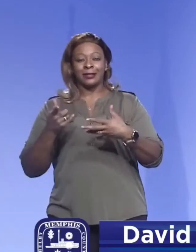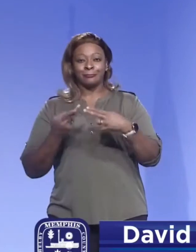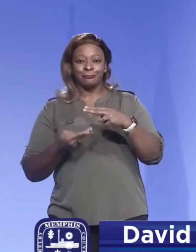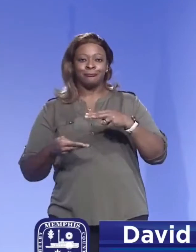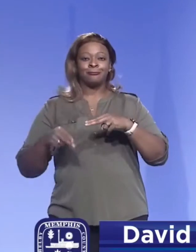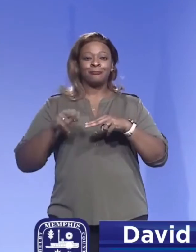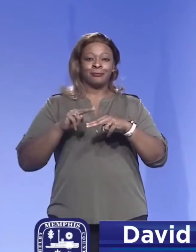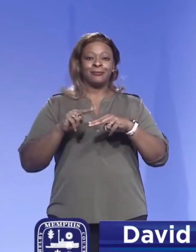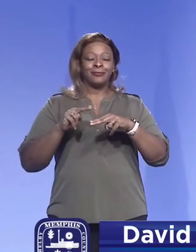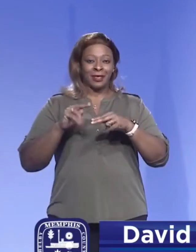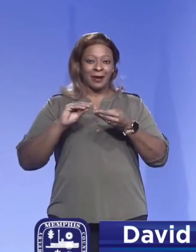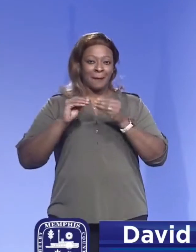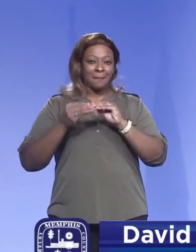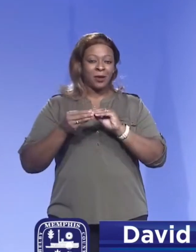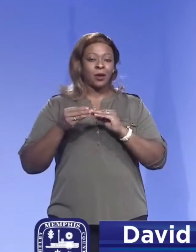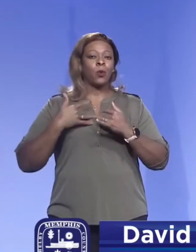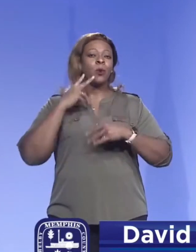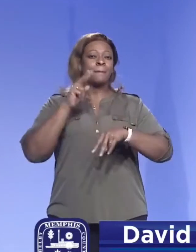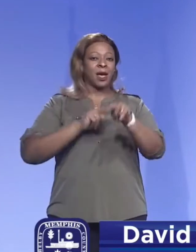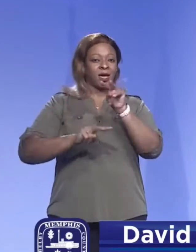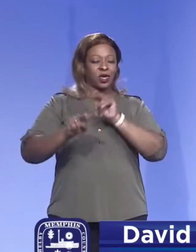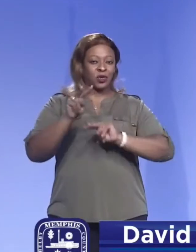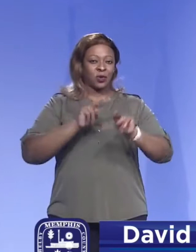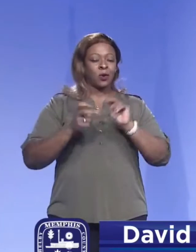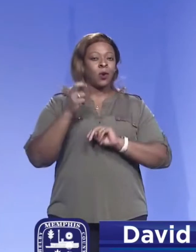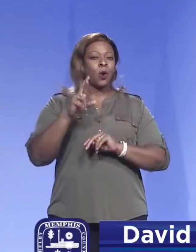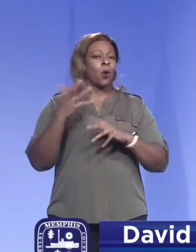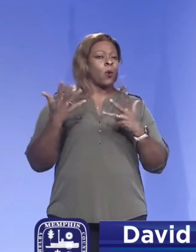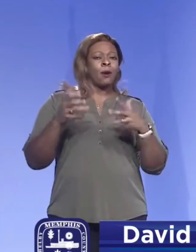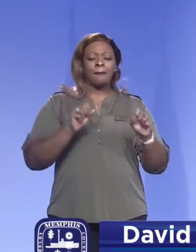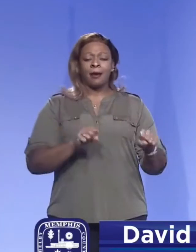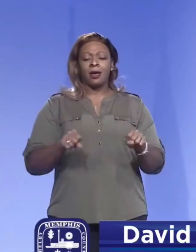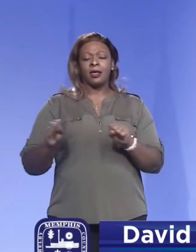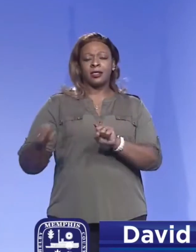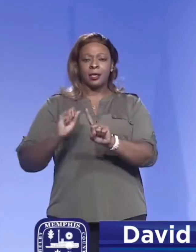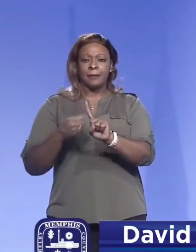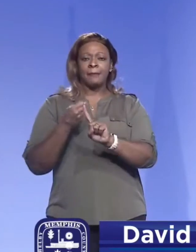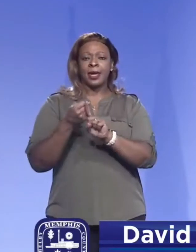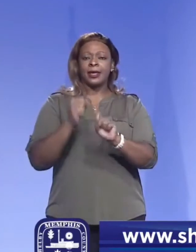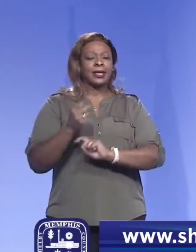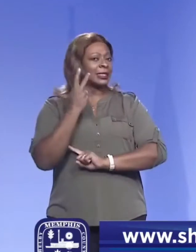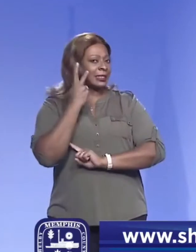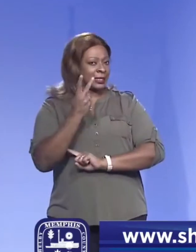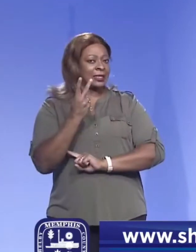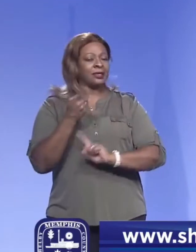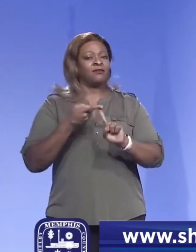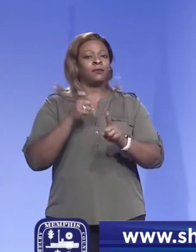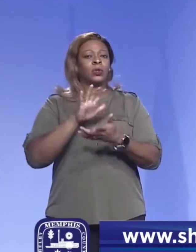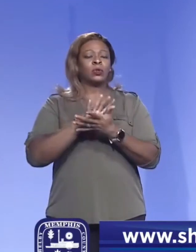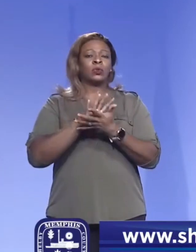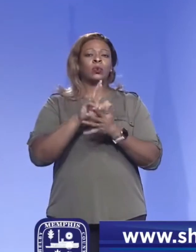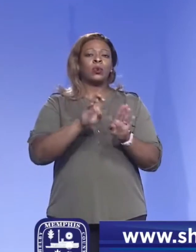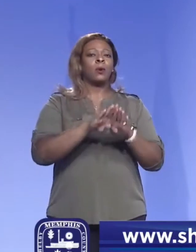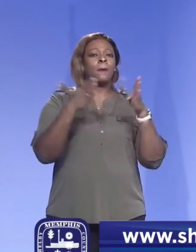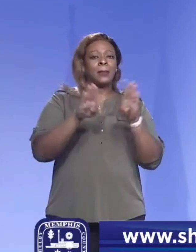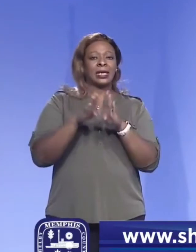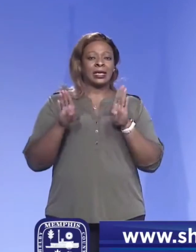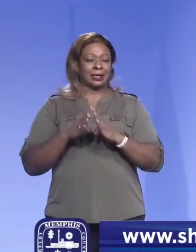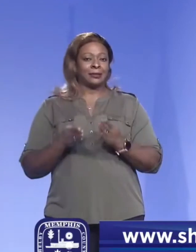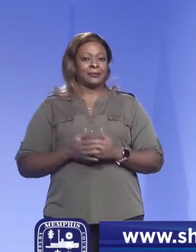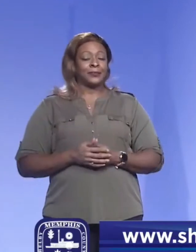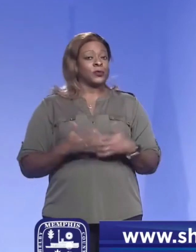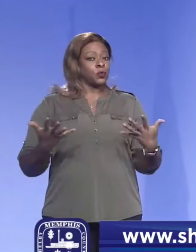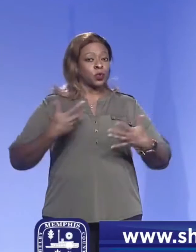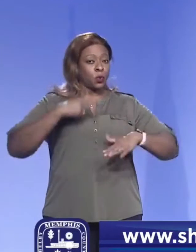epidemic, and also we were monitoring for what possible impact could be seen from the schools reopening. What we